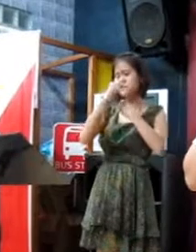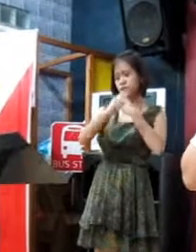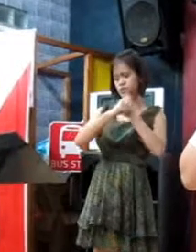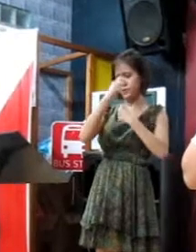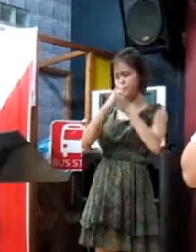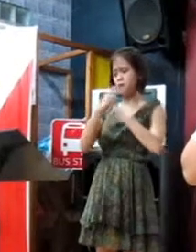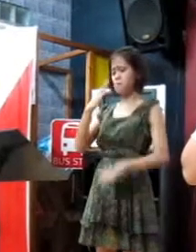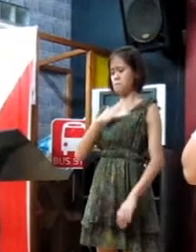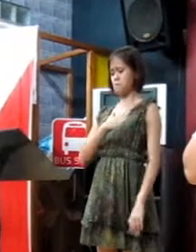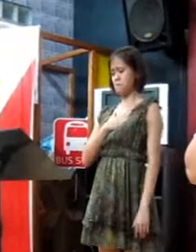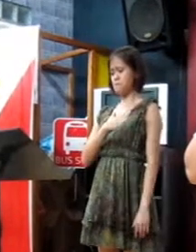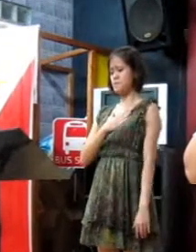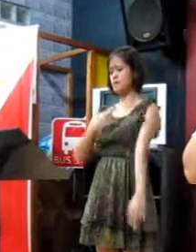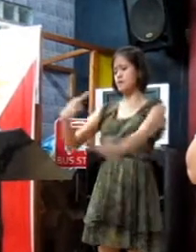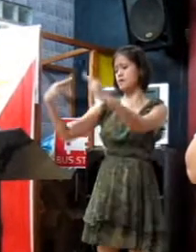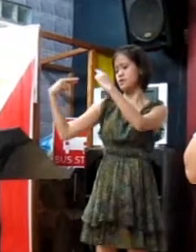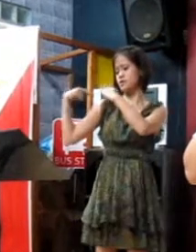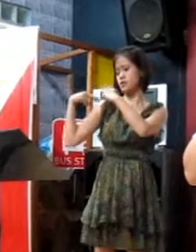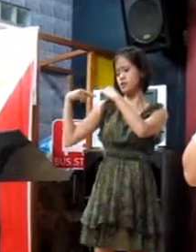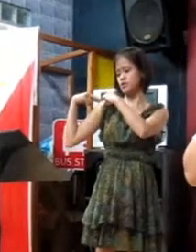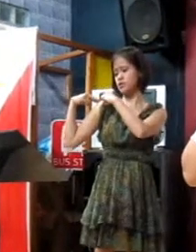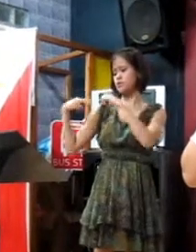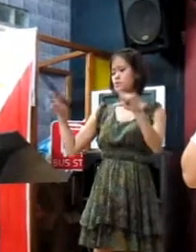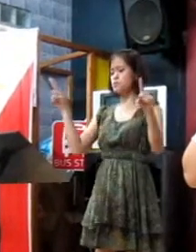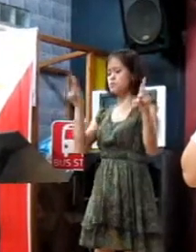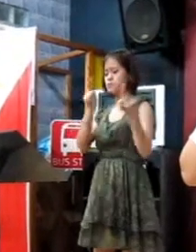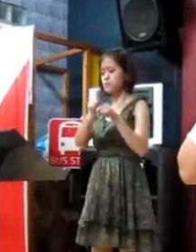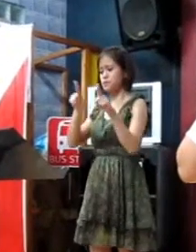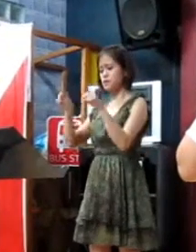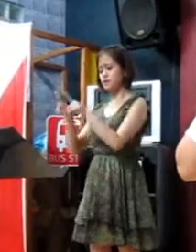temporarily my responsibilities